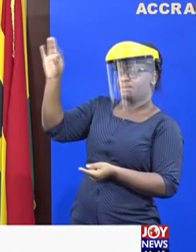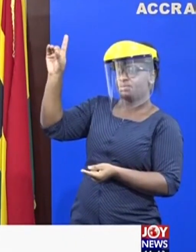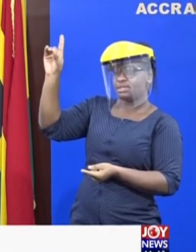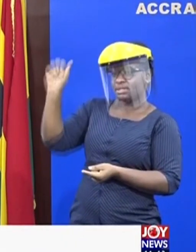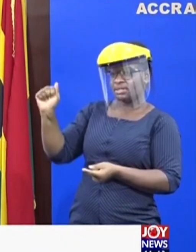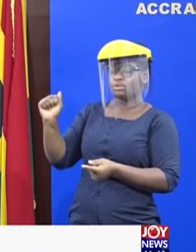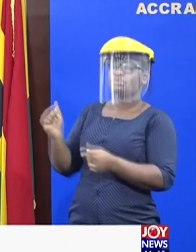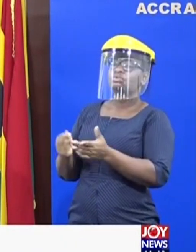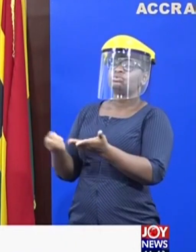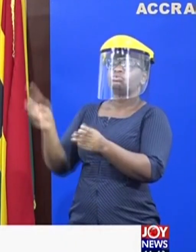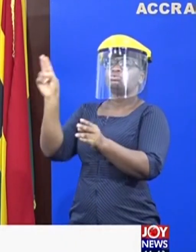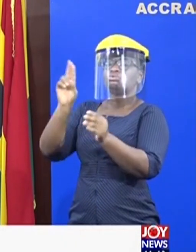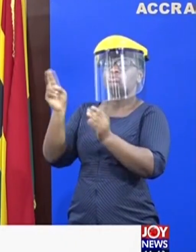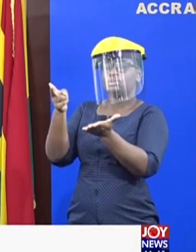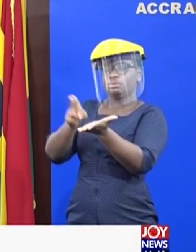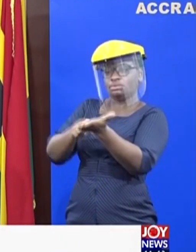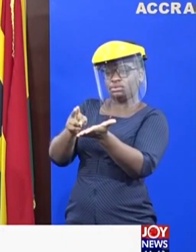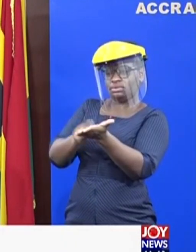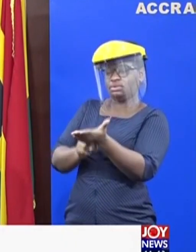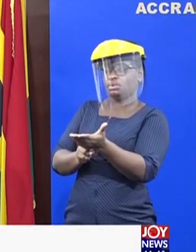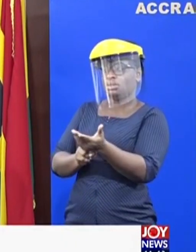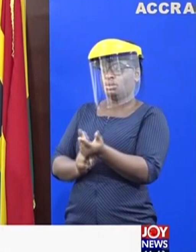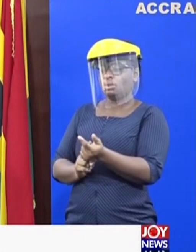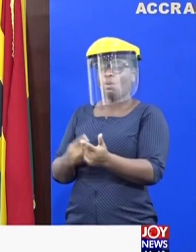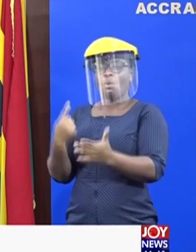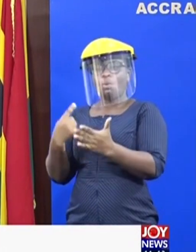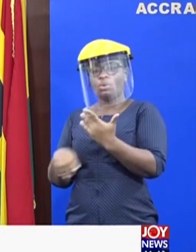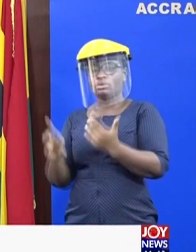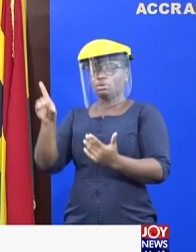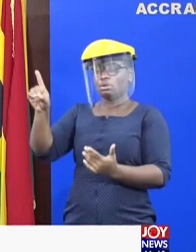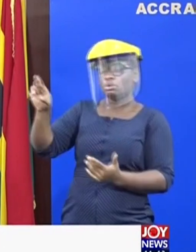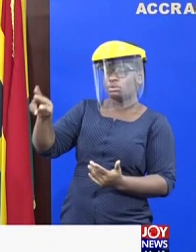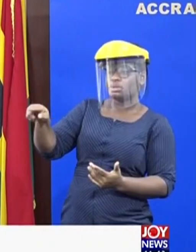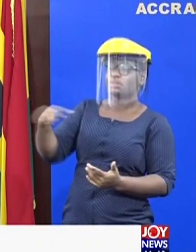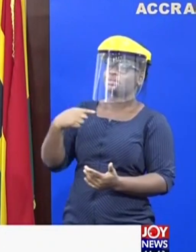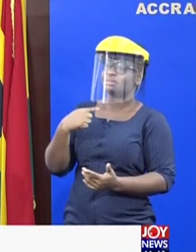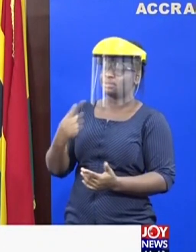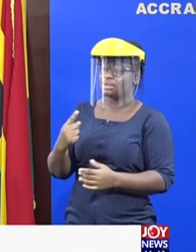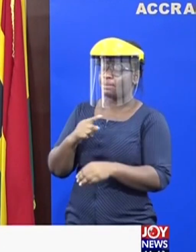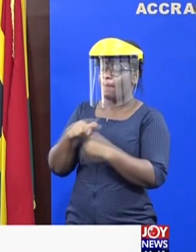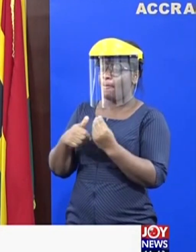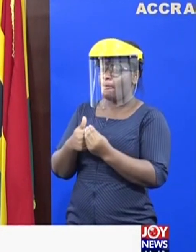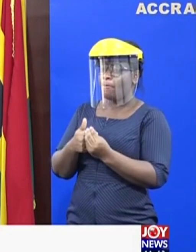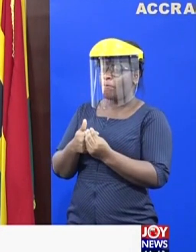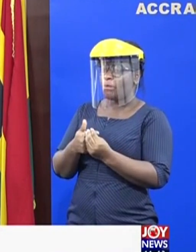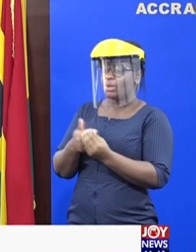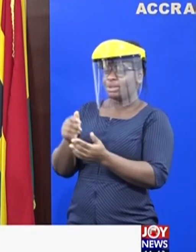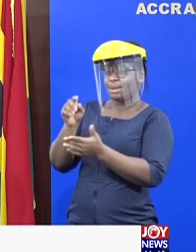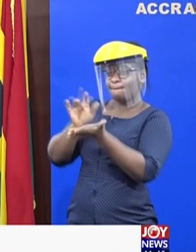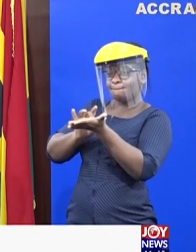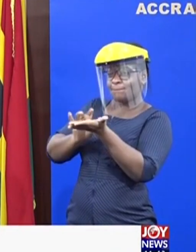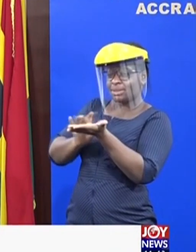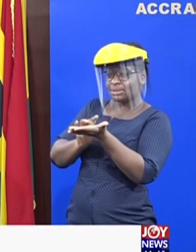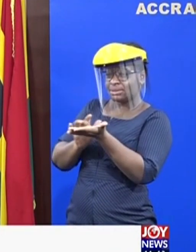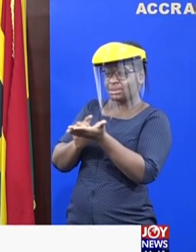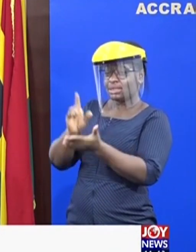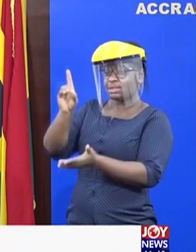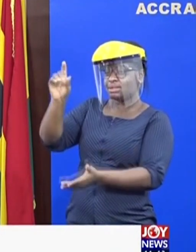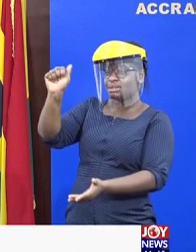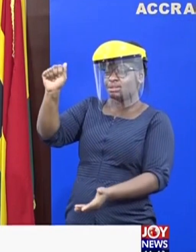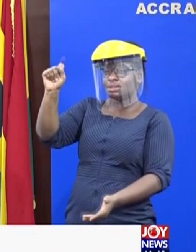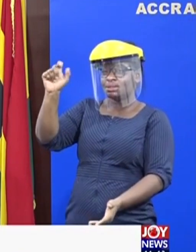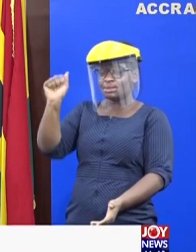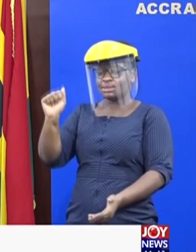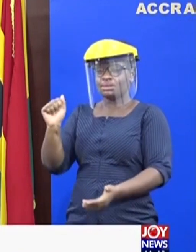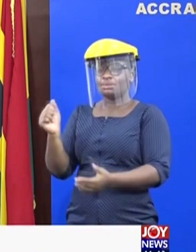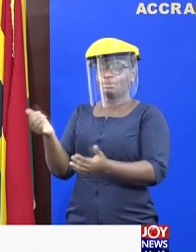registration of the products for COVID. And I think what Dr. Aboagye said about the hydroxychloroquine, there's data that is being gathered on the